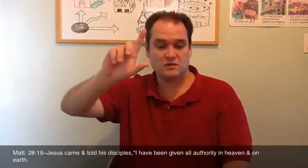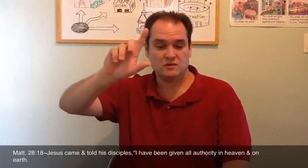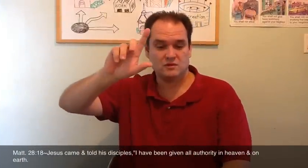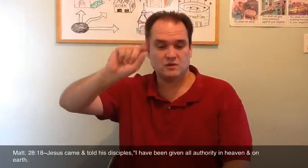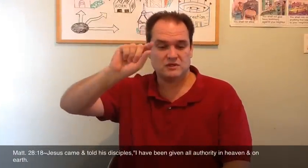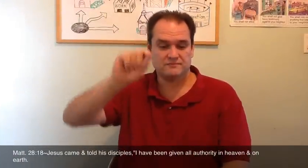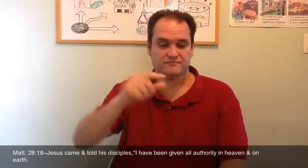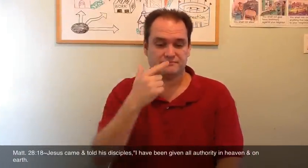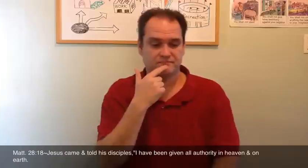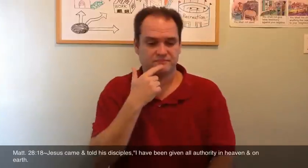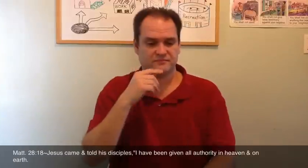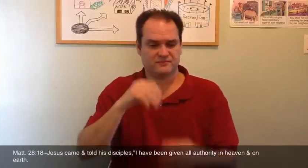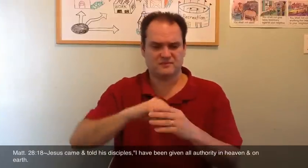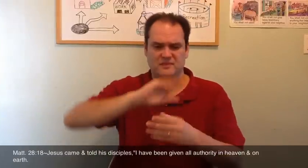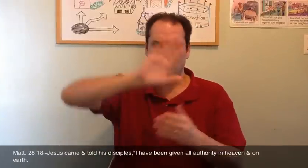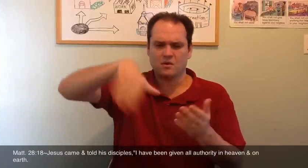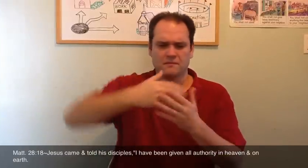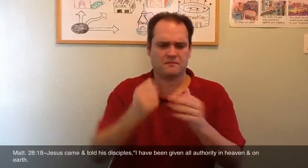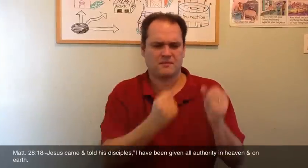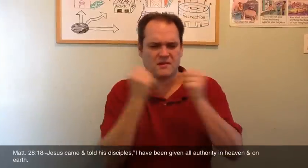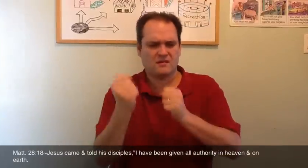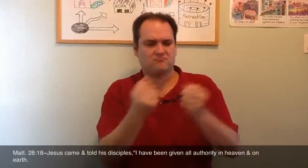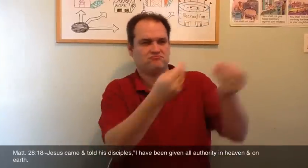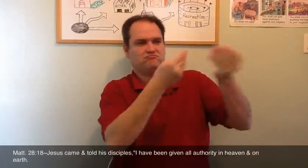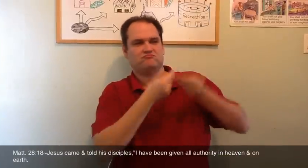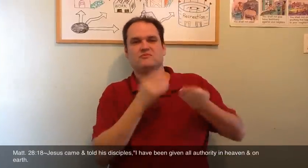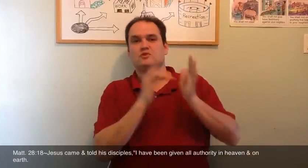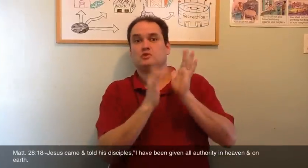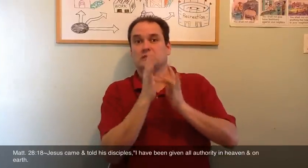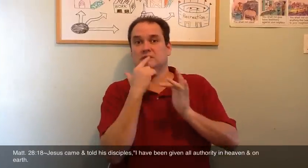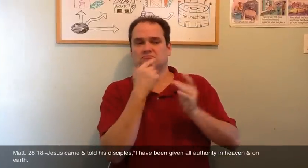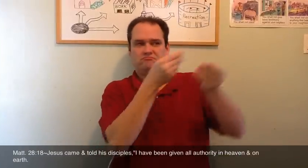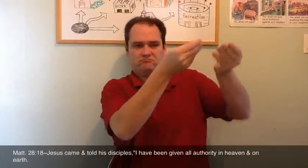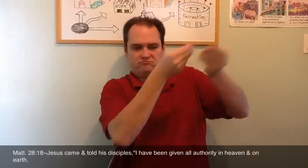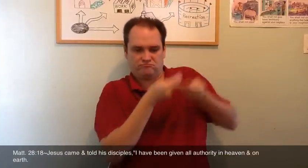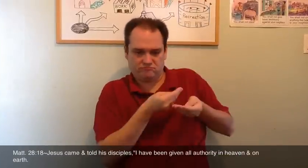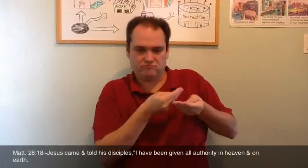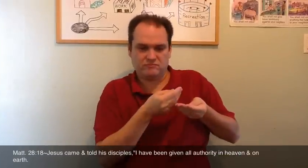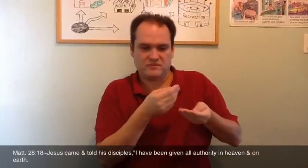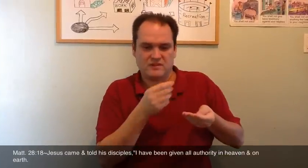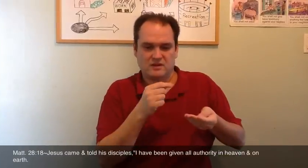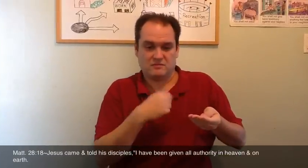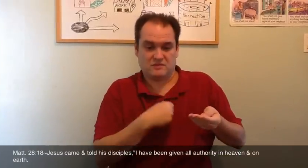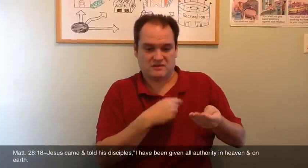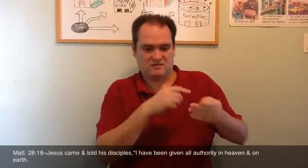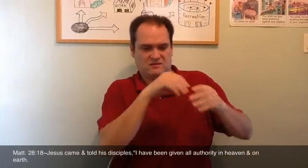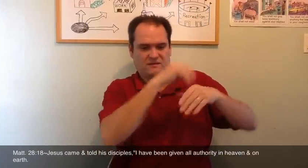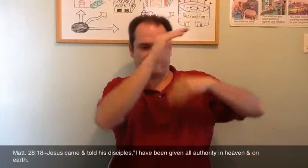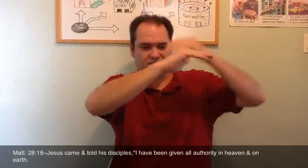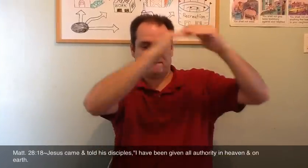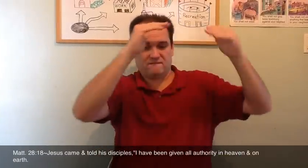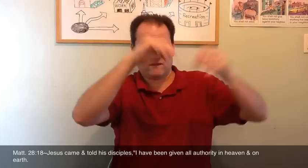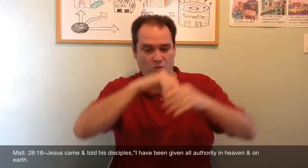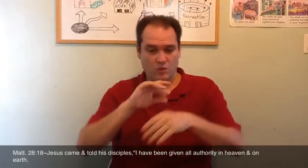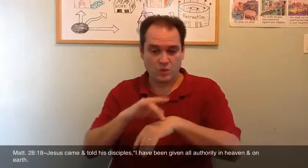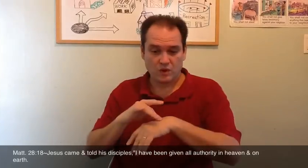chapter 28, verse 18. Jesus came and told His disciples, I have given all authority in heaven and on earth.